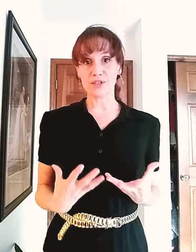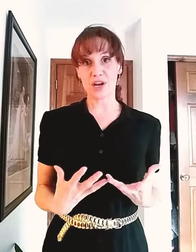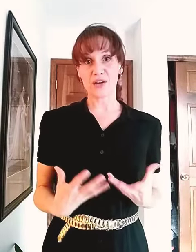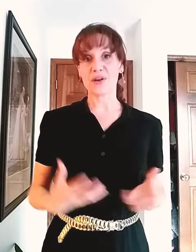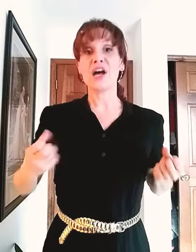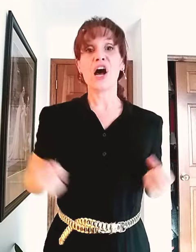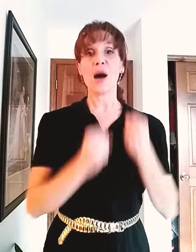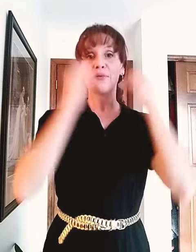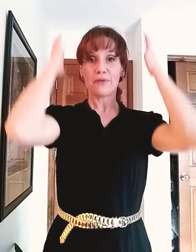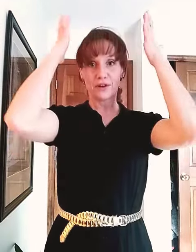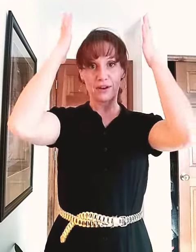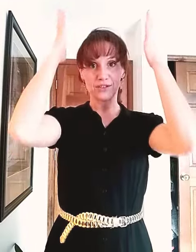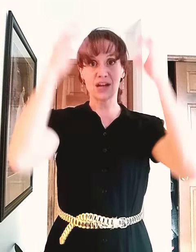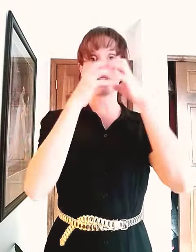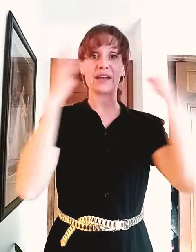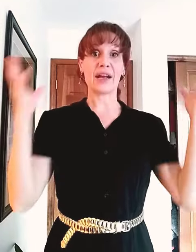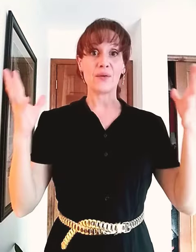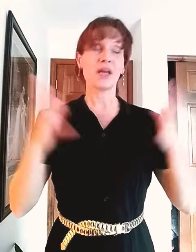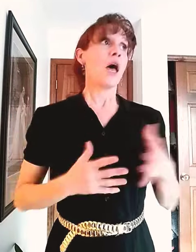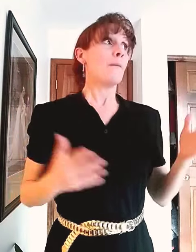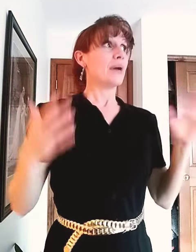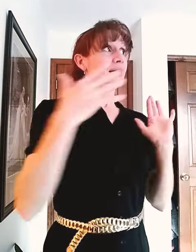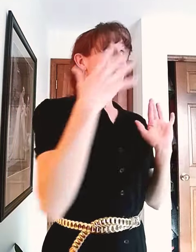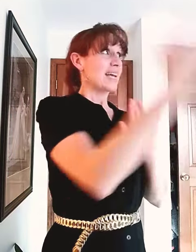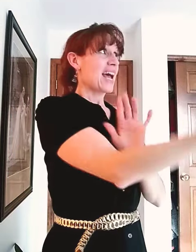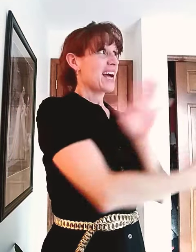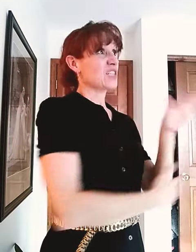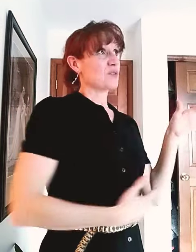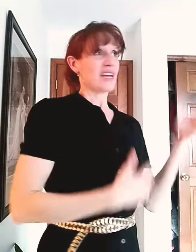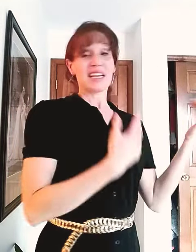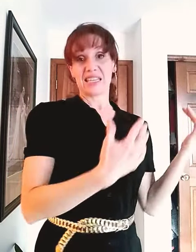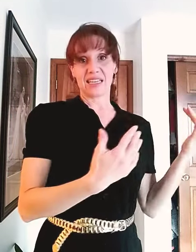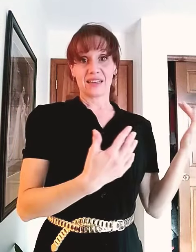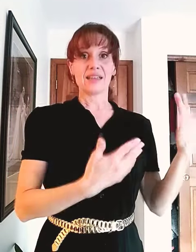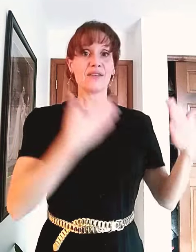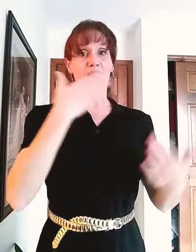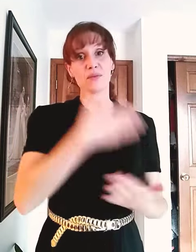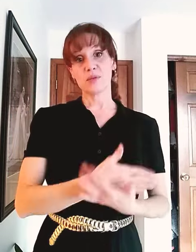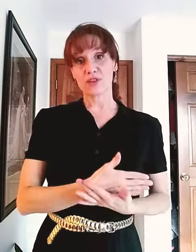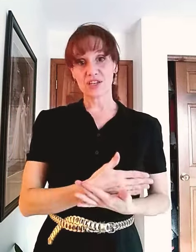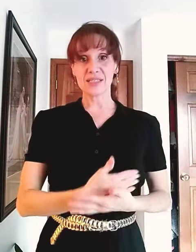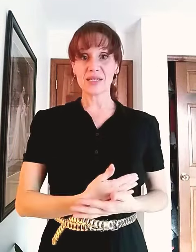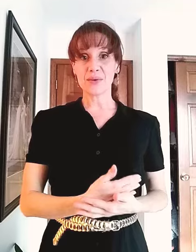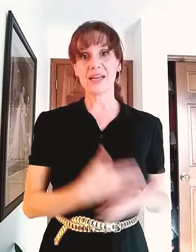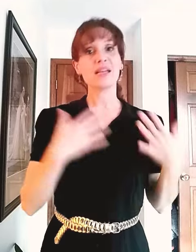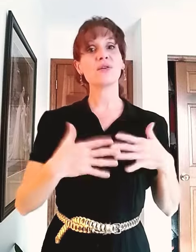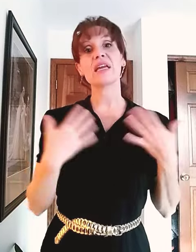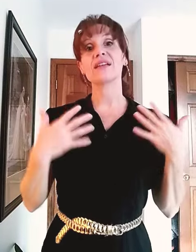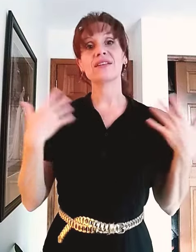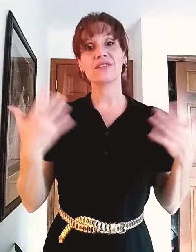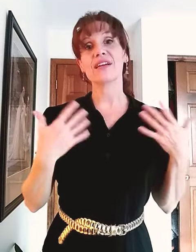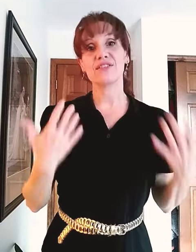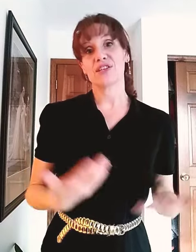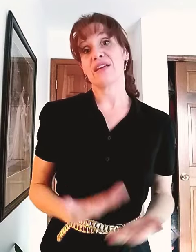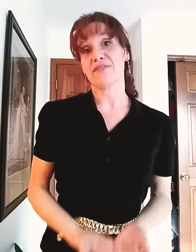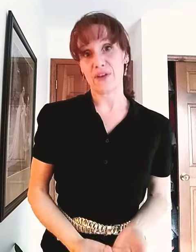chakra up through our crown chakra and out. But, as with anything, if you have obstructions in the way, your energy can't flow.